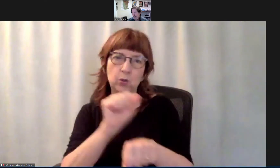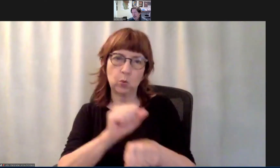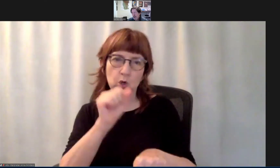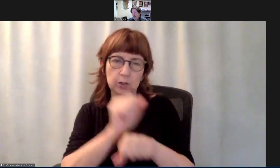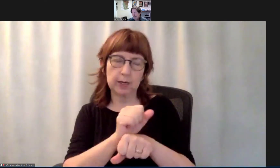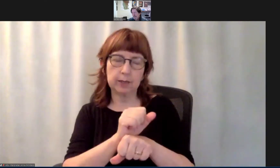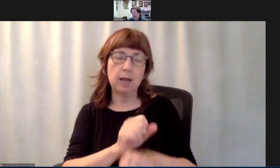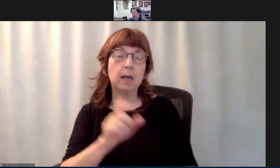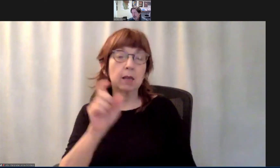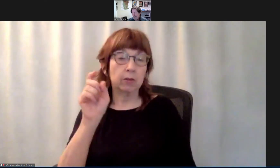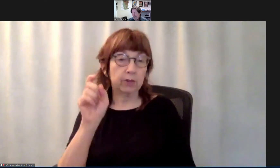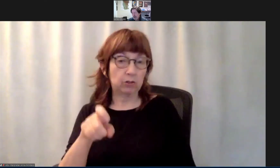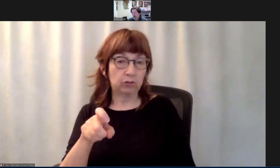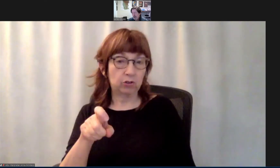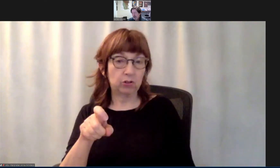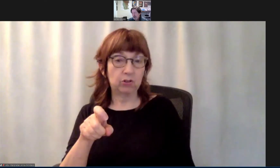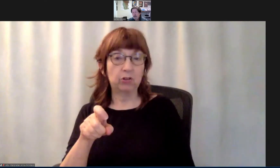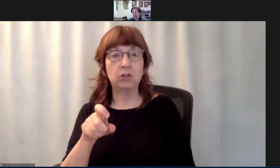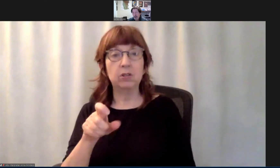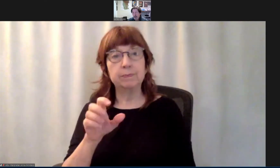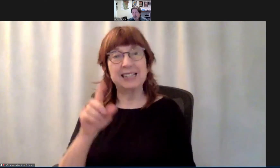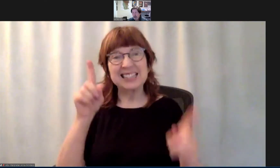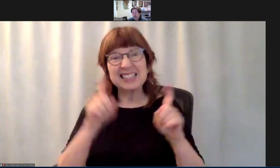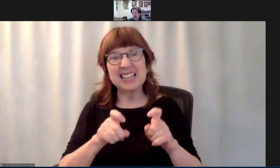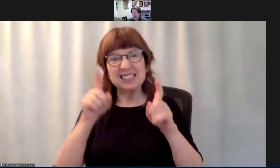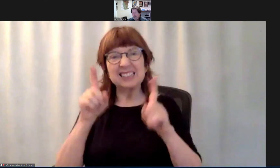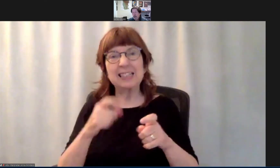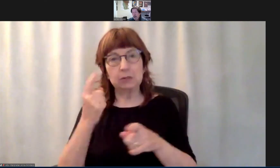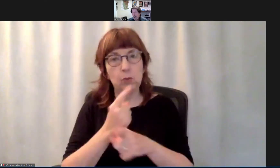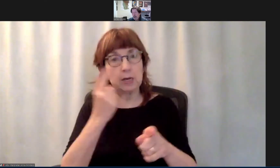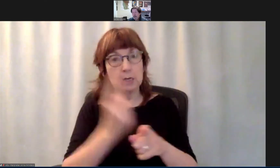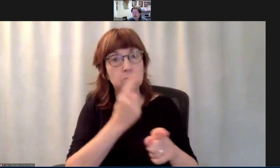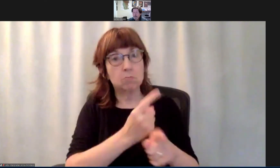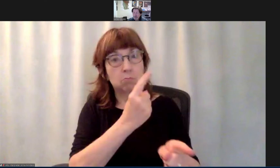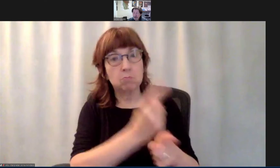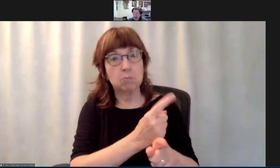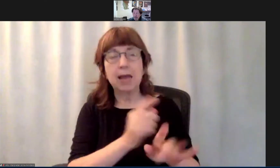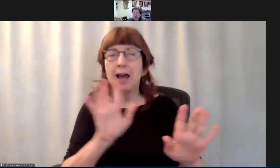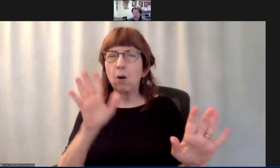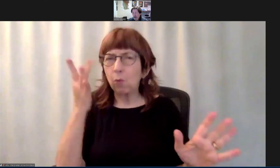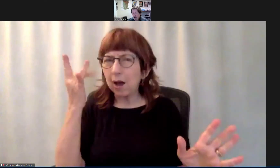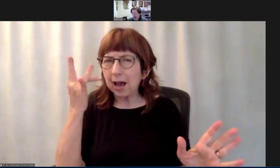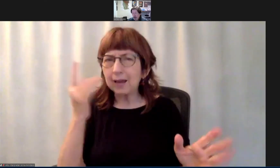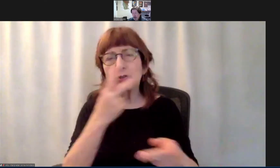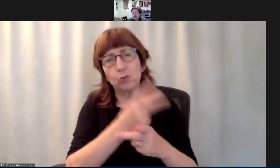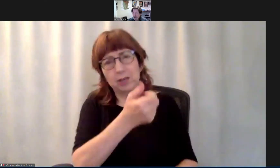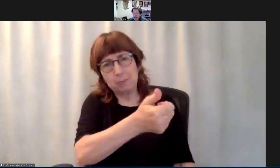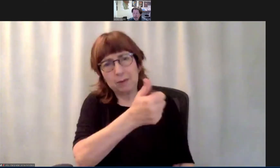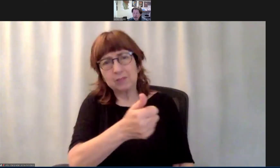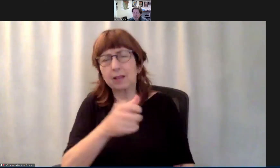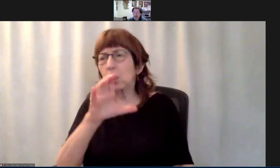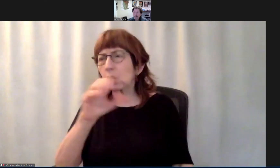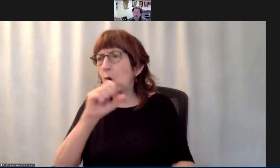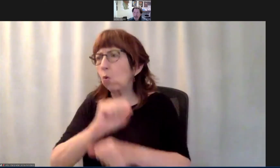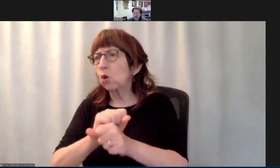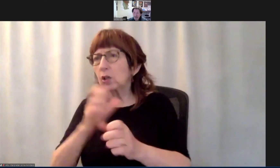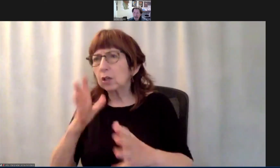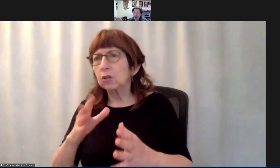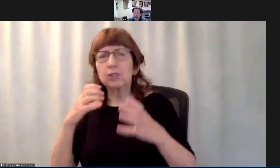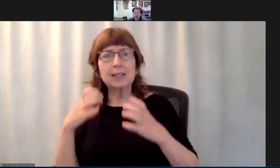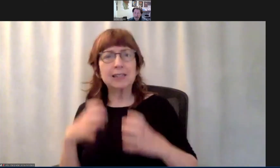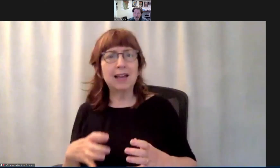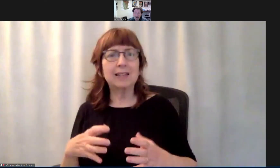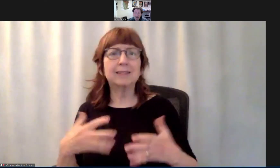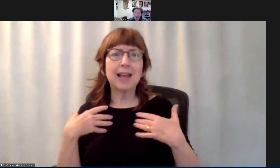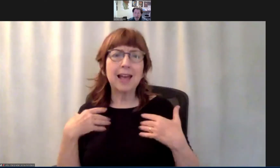should be testing on a regular basis, again, to keep themselves, their coworkers, the clients